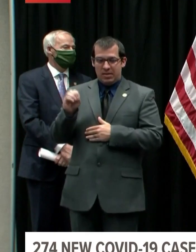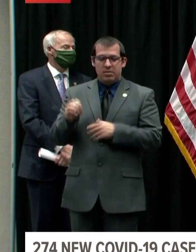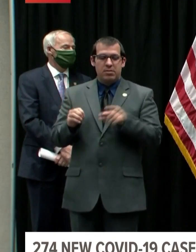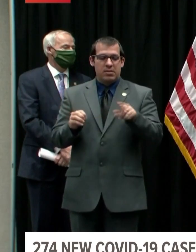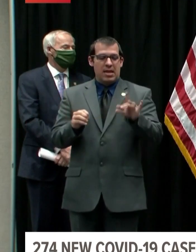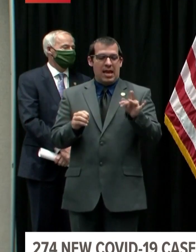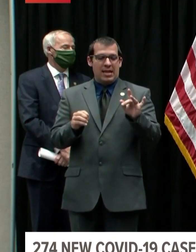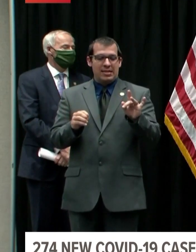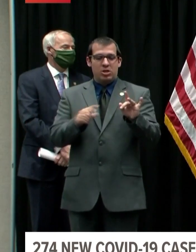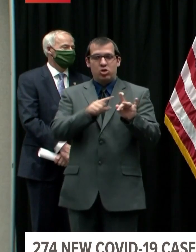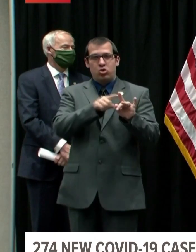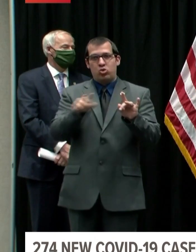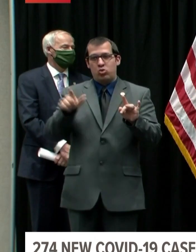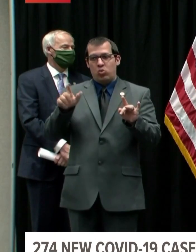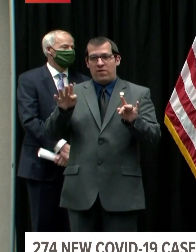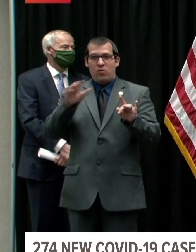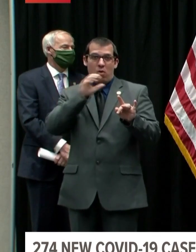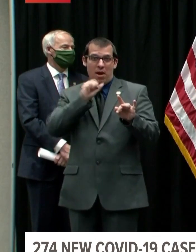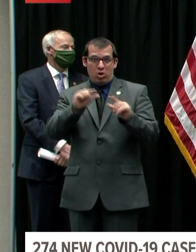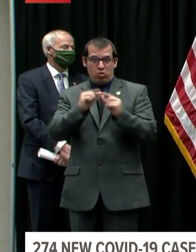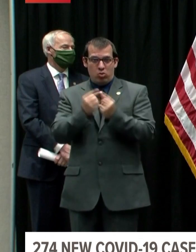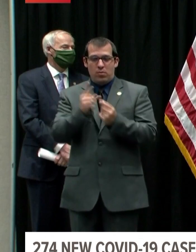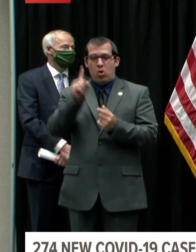through 24 age group, we've had